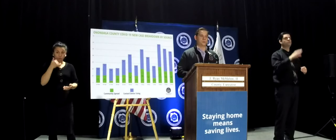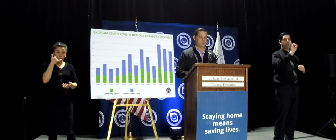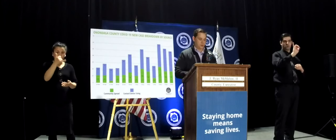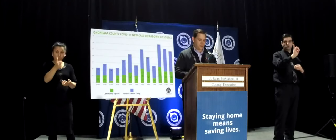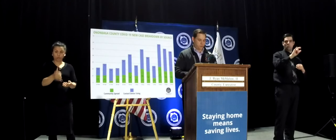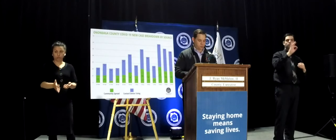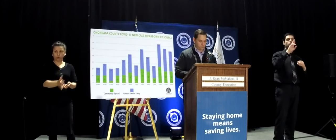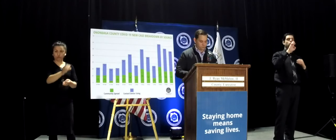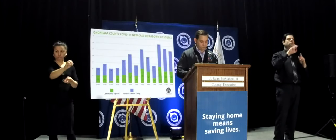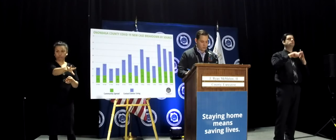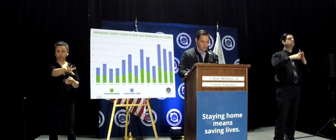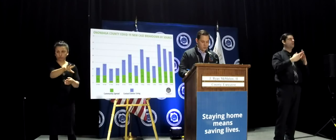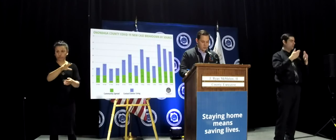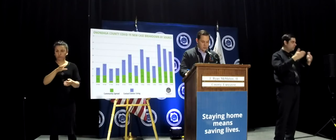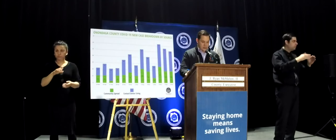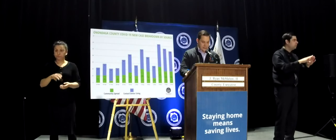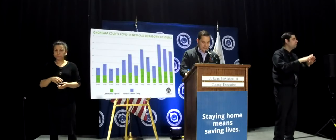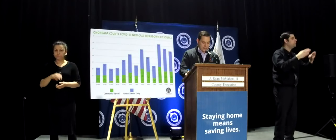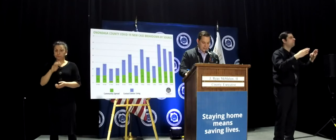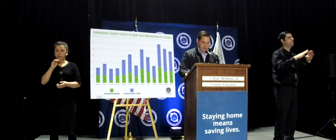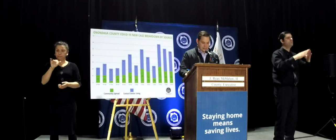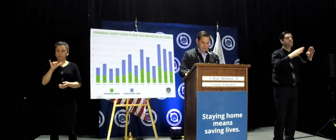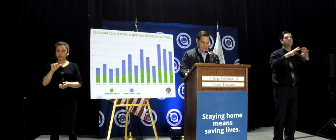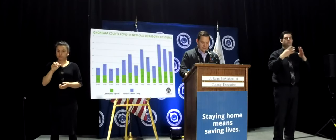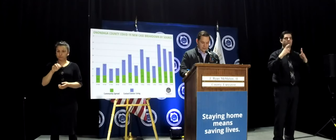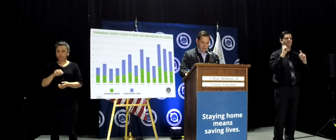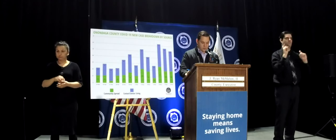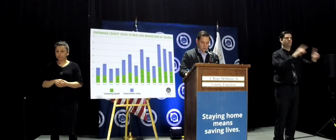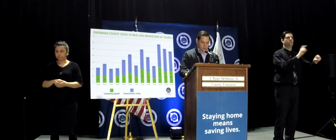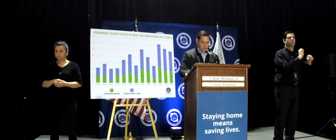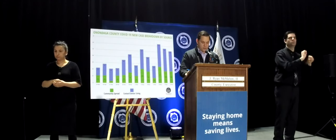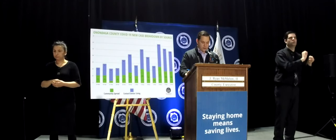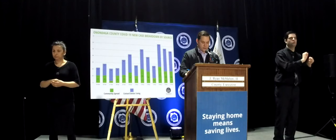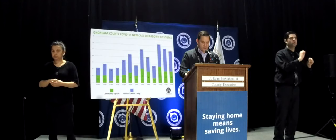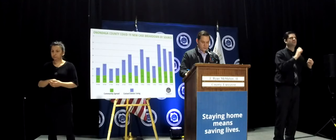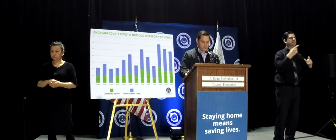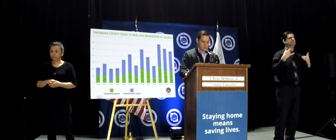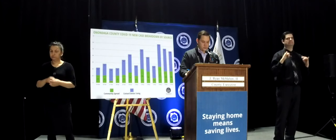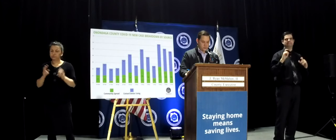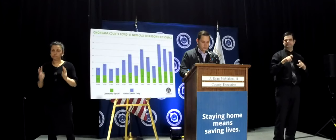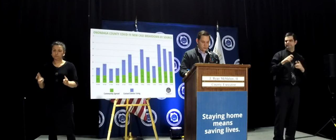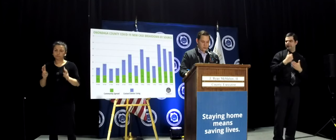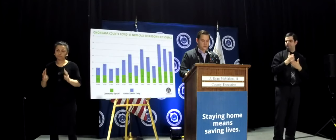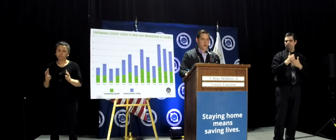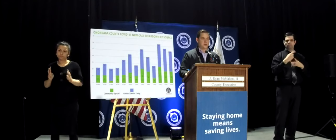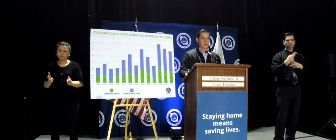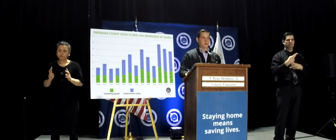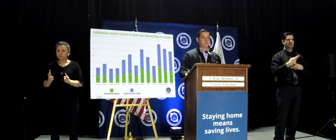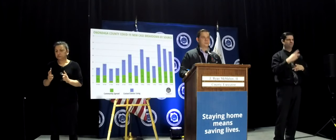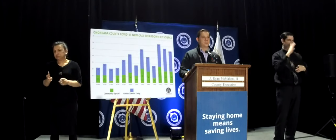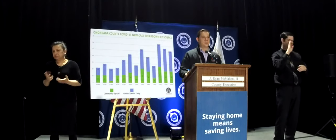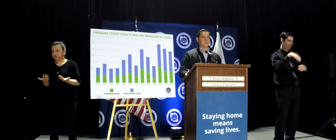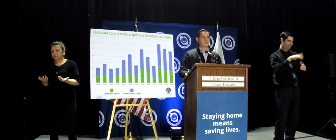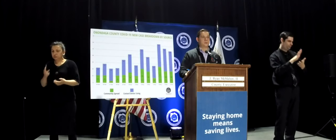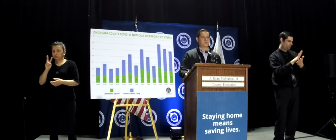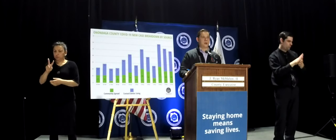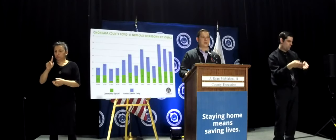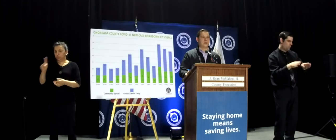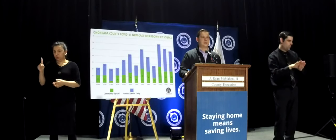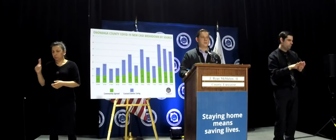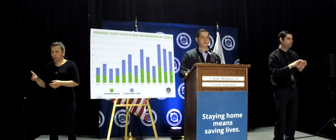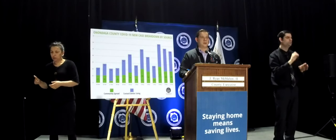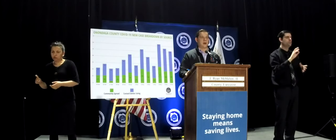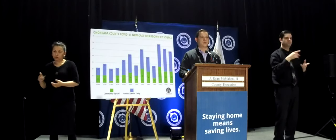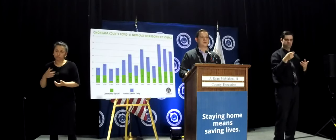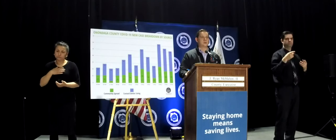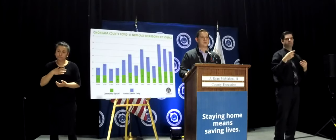315-446-1220. We'll help you. And again, every day we're going to talk about it. So, we need to talk about it and